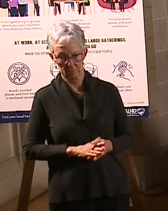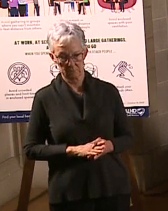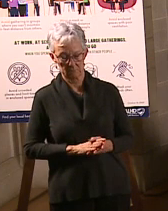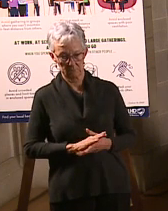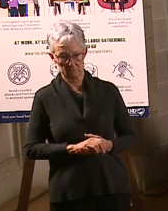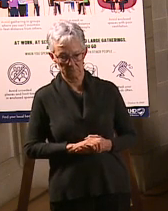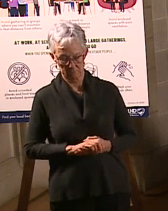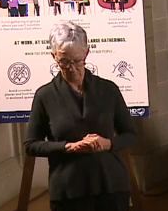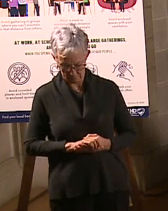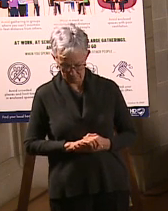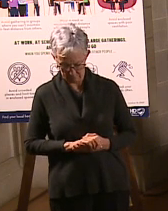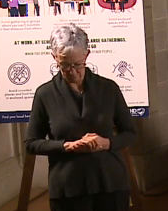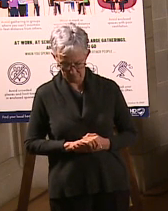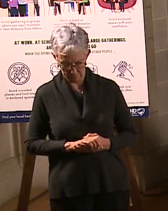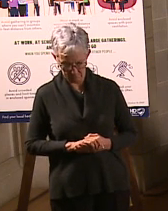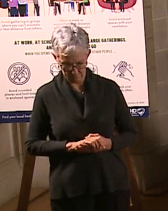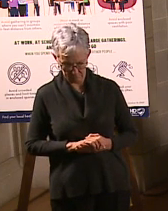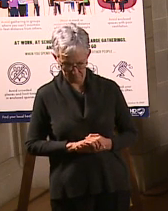along those lines,